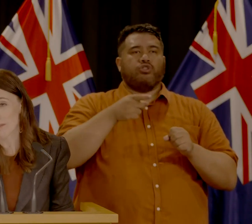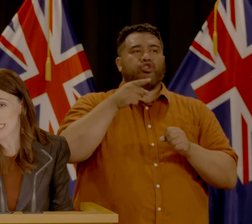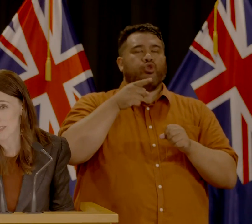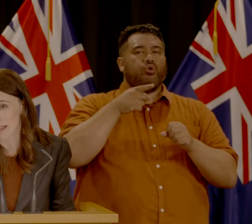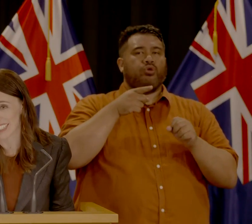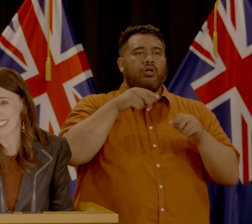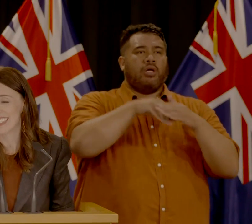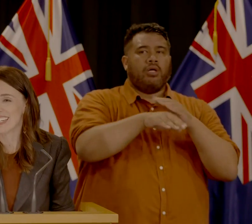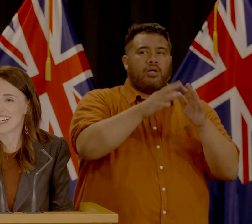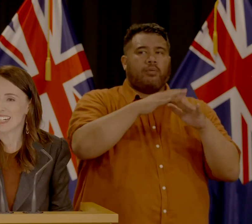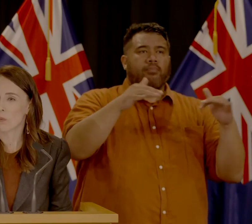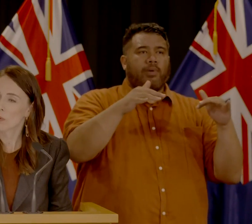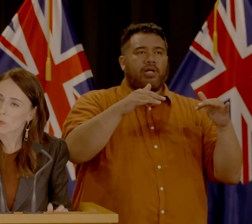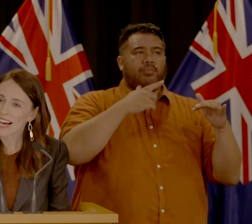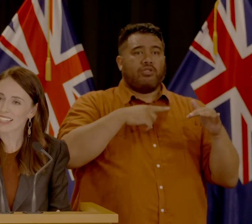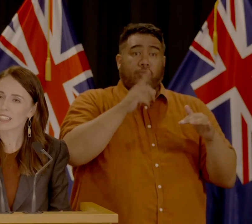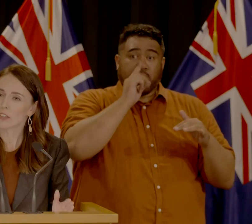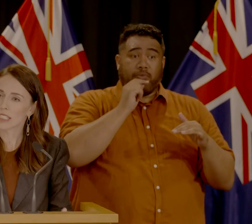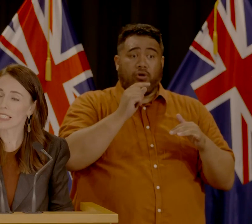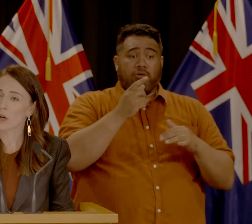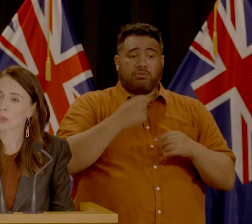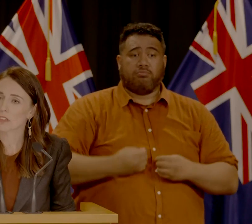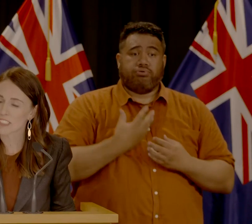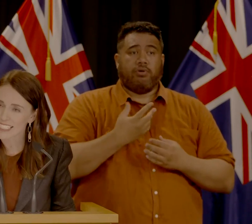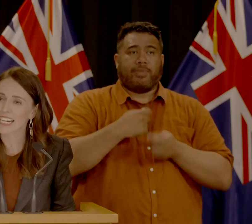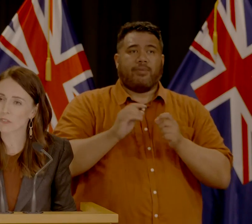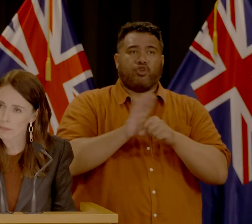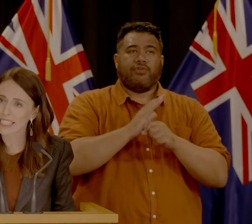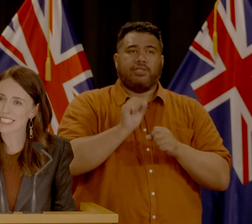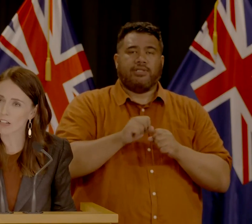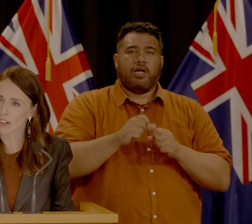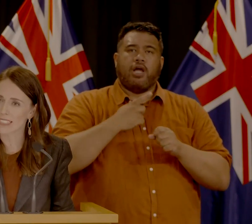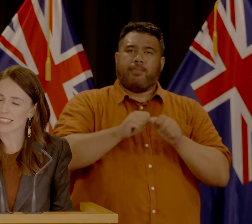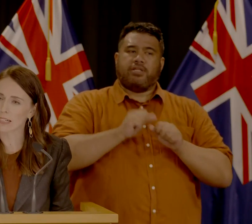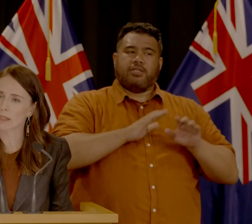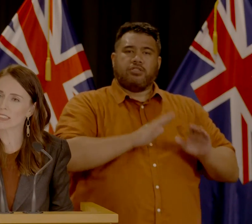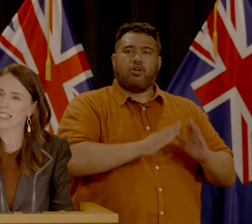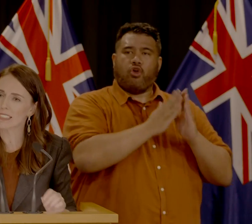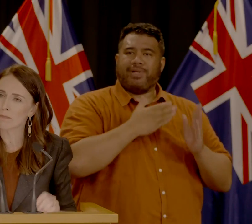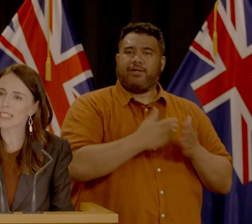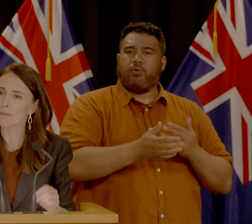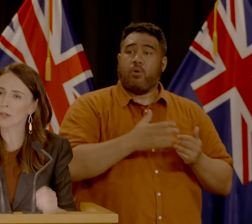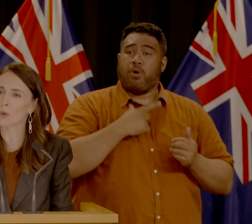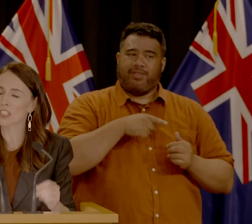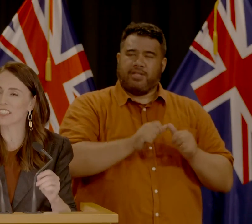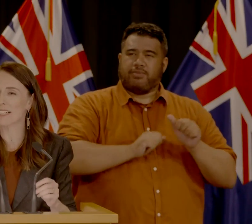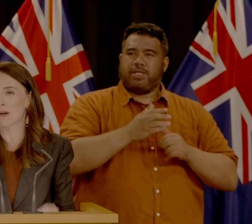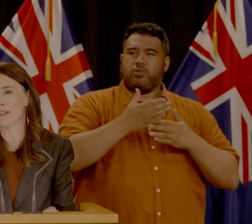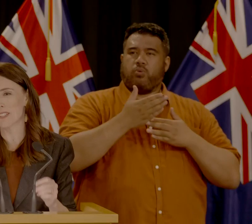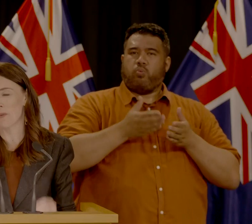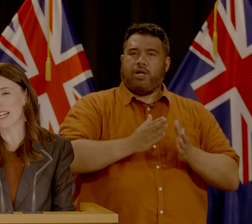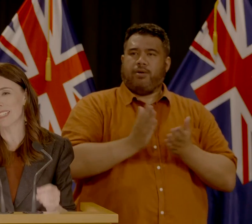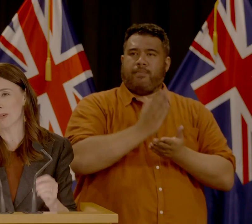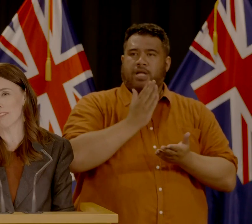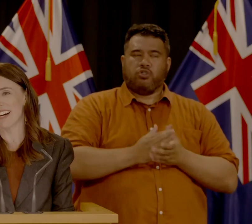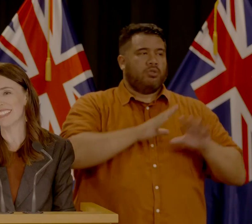point you become symptomatic. We would rather you take the option of remaining self-isolated, because that is the best precautionary